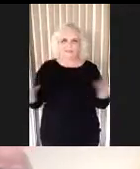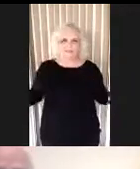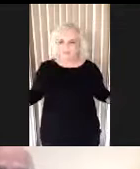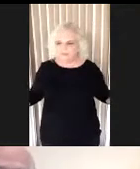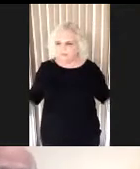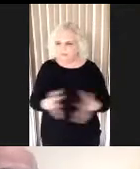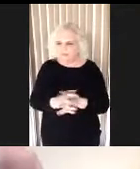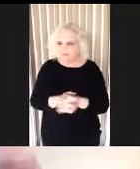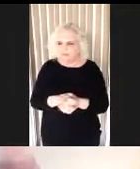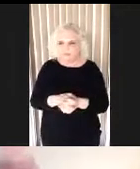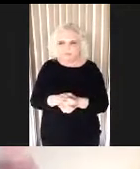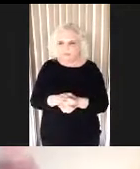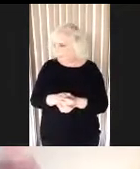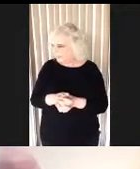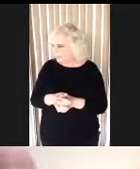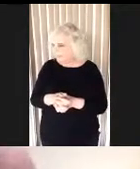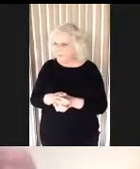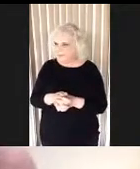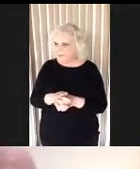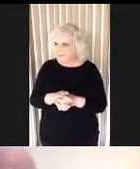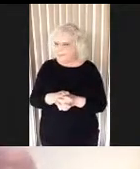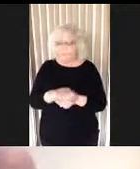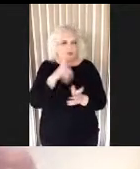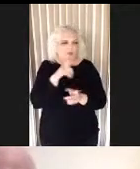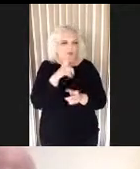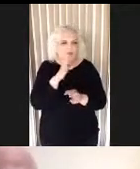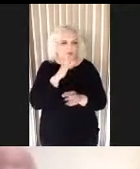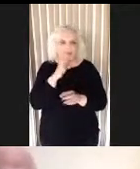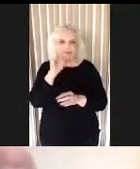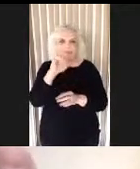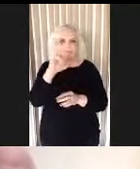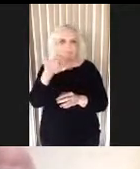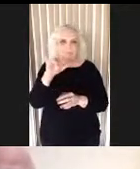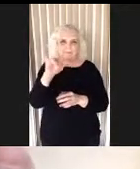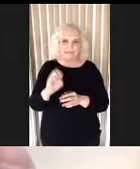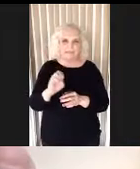Yes. Who's this talking? This is Millie. And